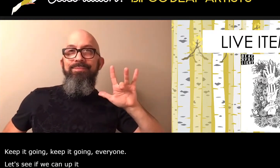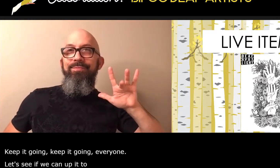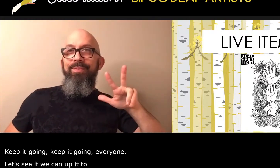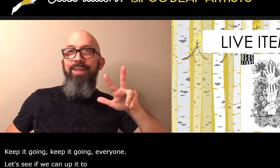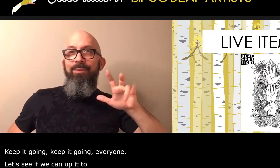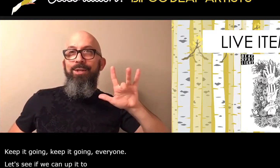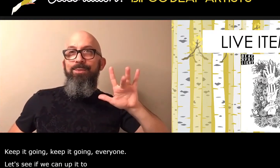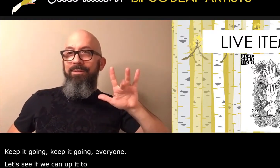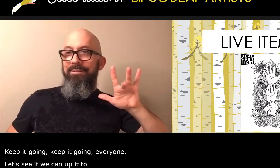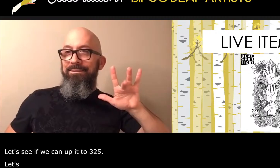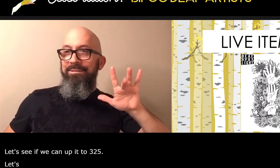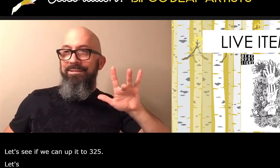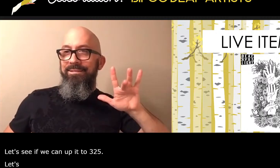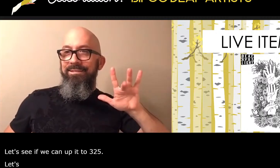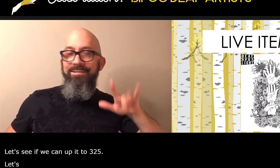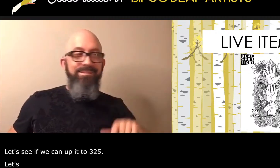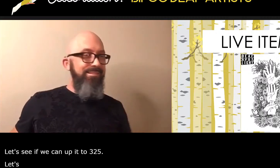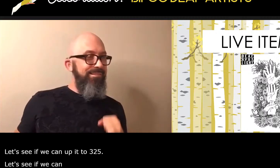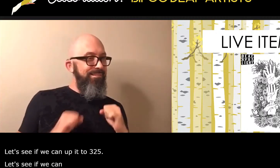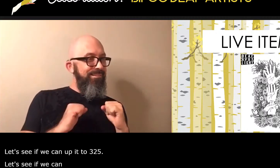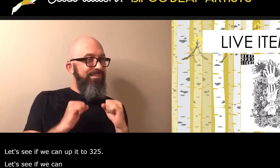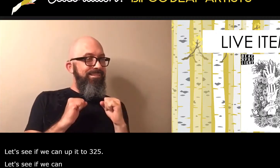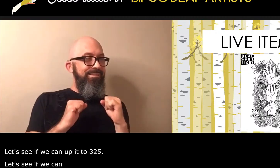Let's see if we can get there.